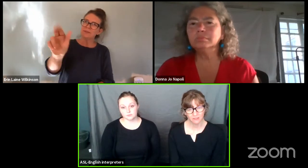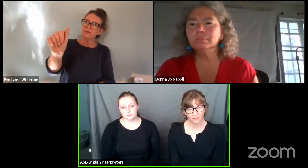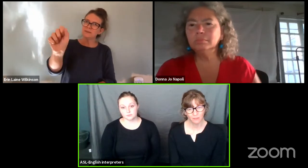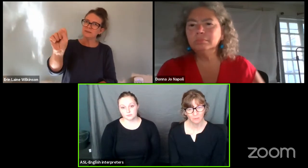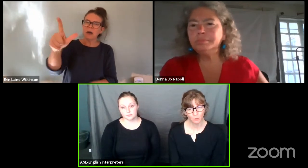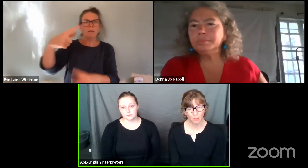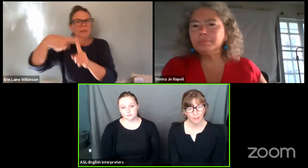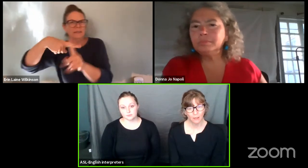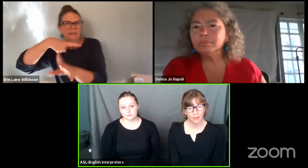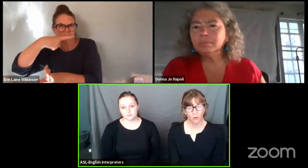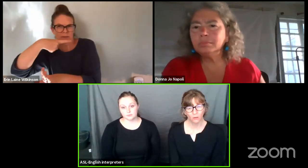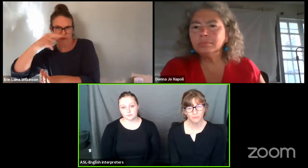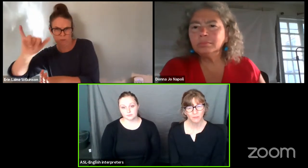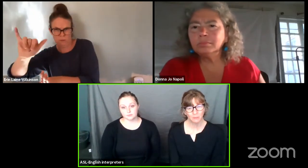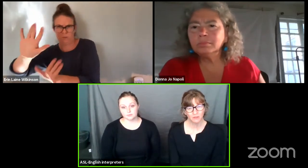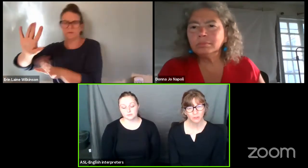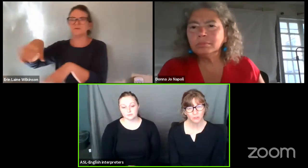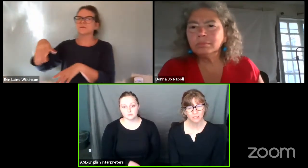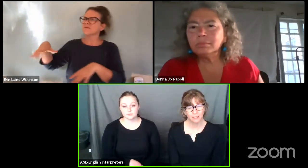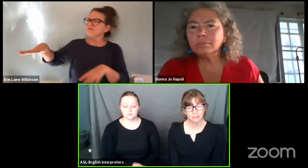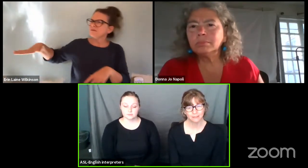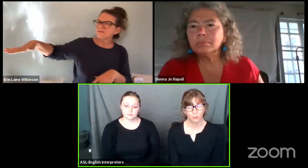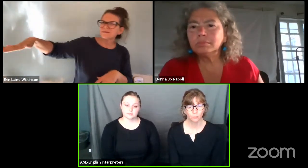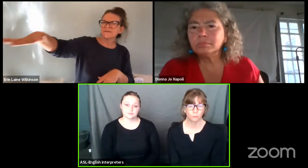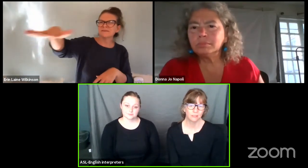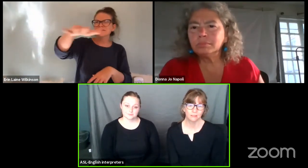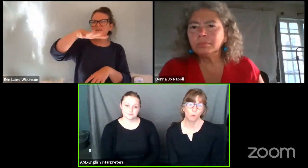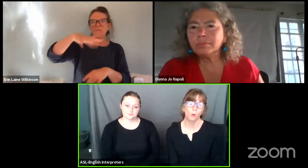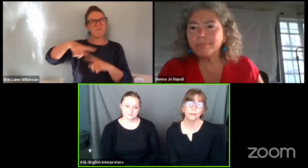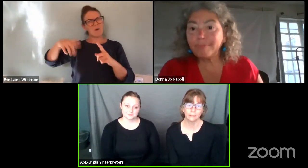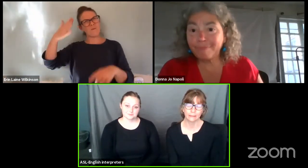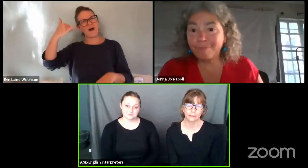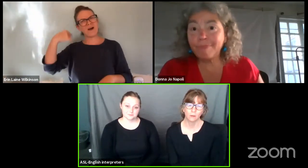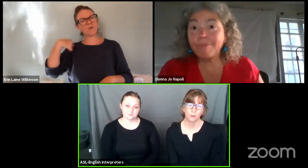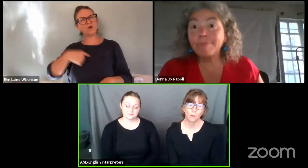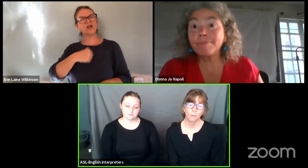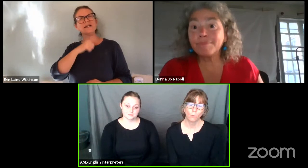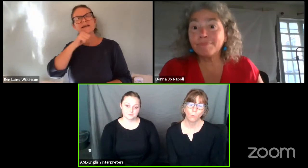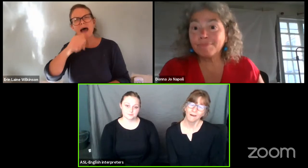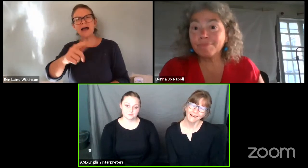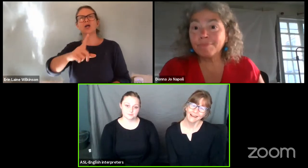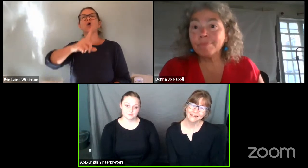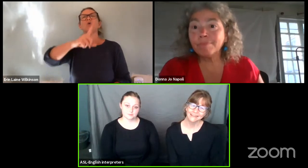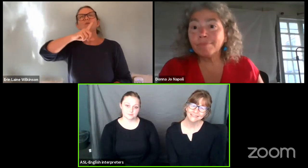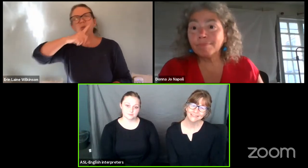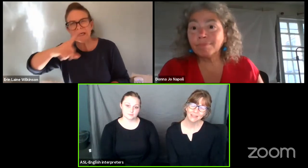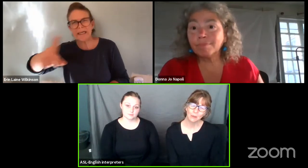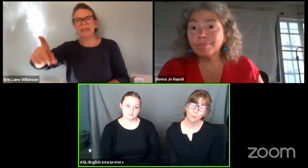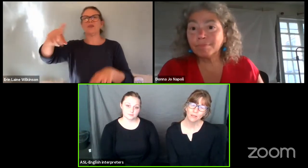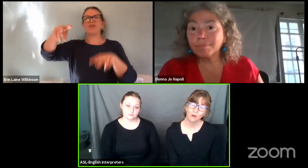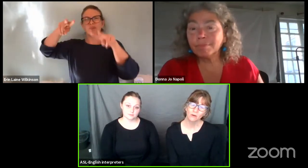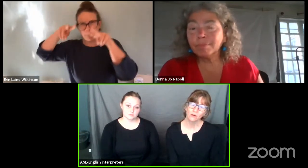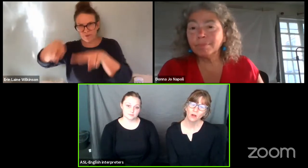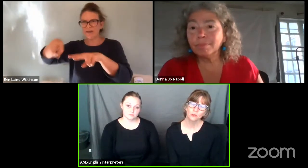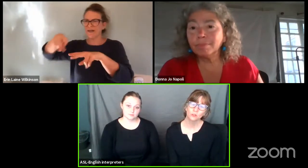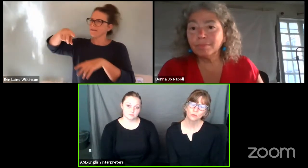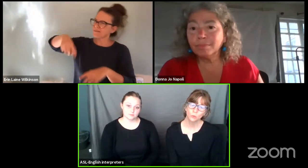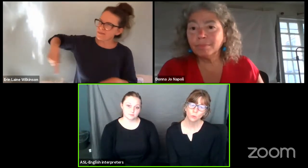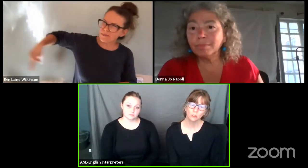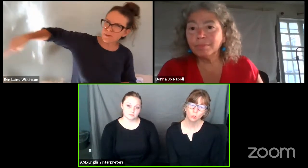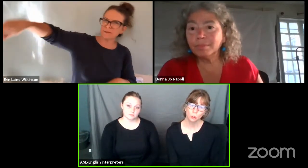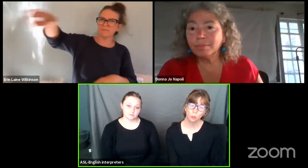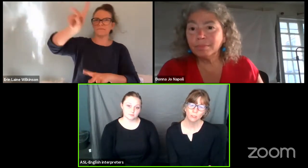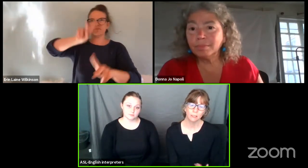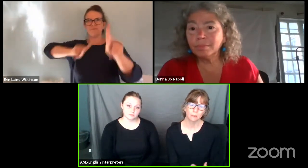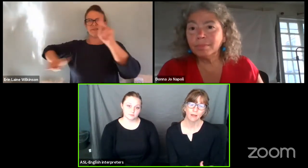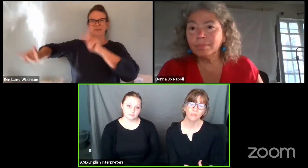diversity of deaf people, and all the people that are using ASL, be they deaf or hearing, why is it that we are not